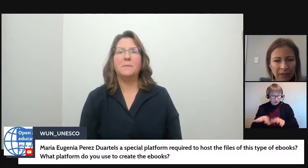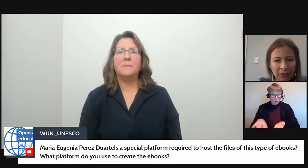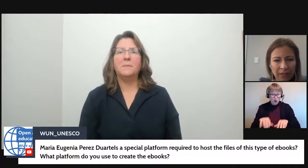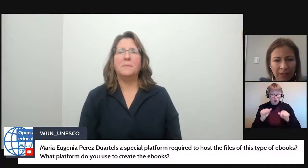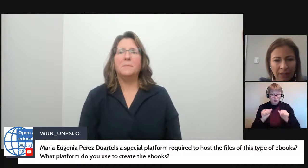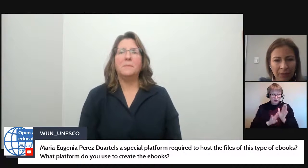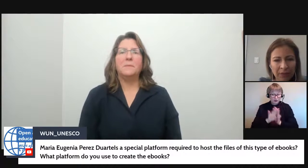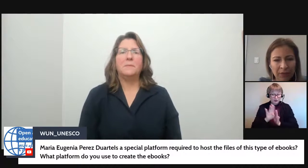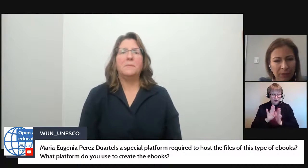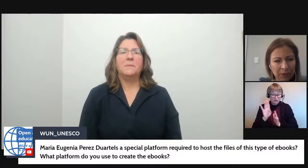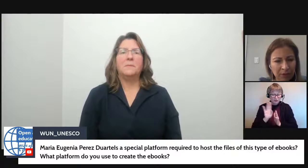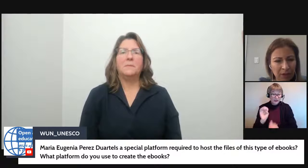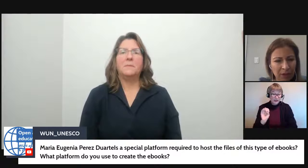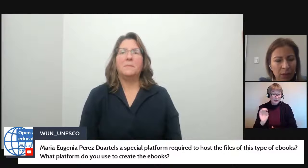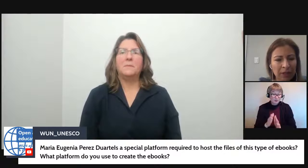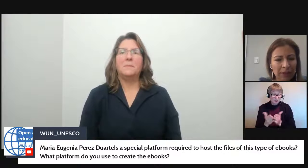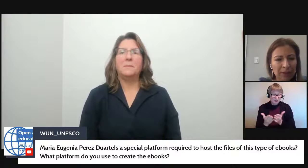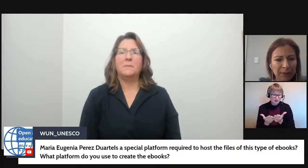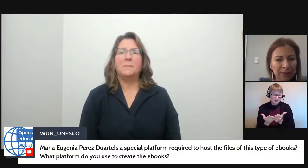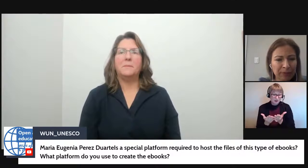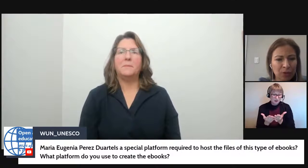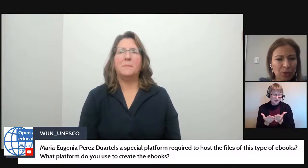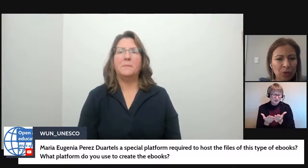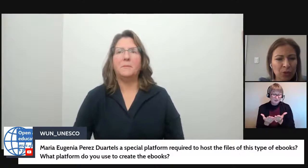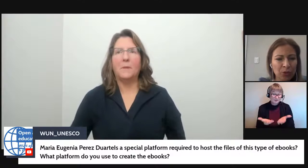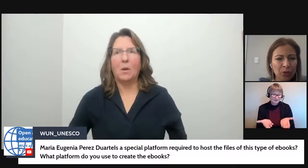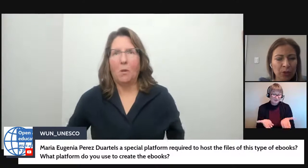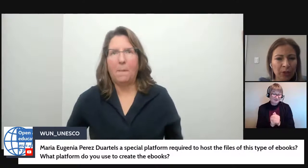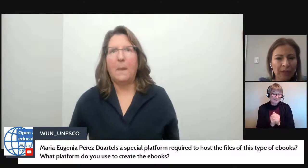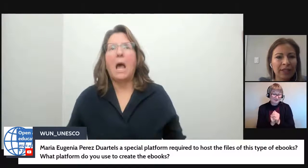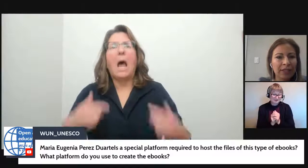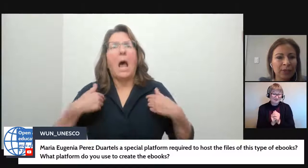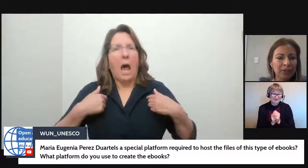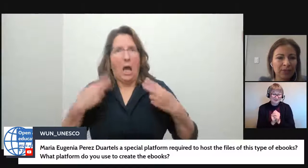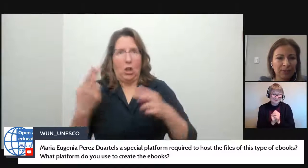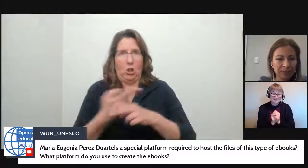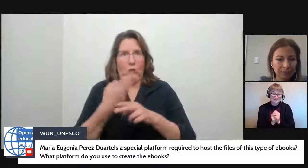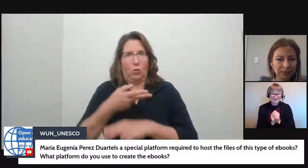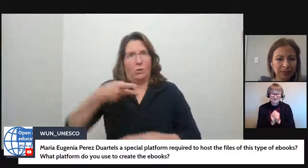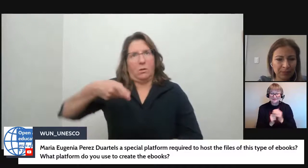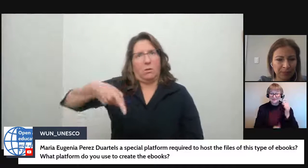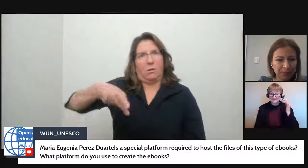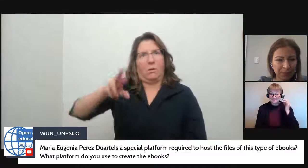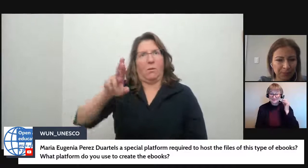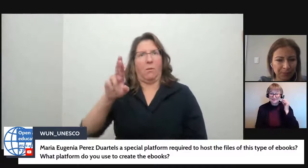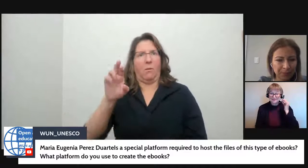host the files of this type of ebooks? What platform do you use to create the ebooks?